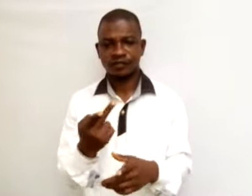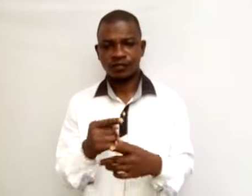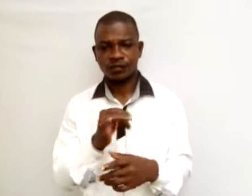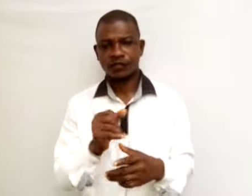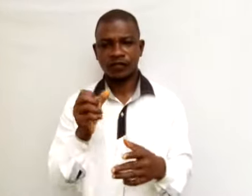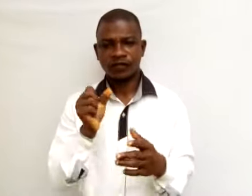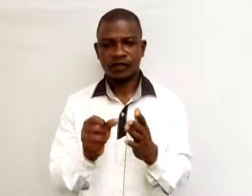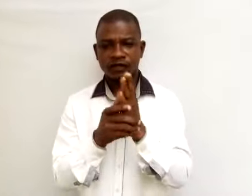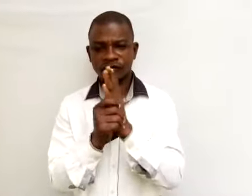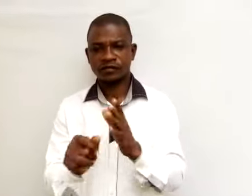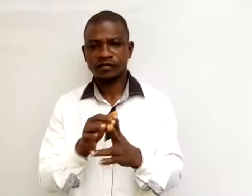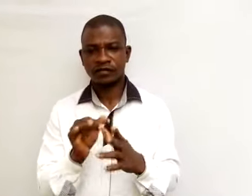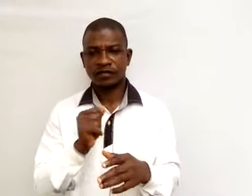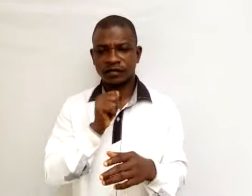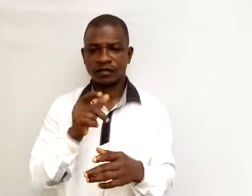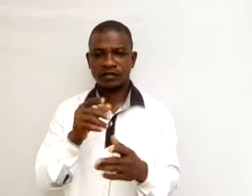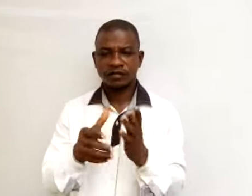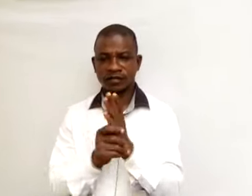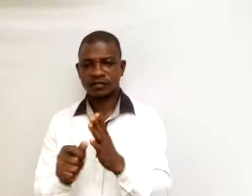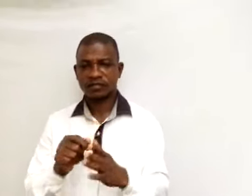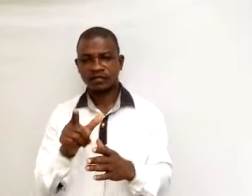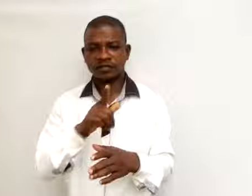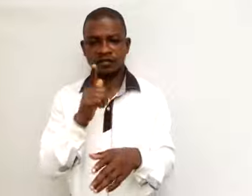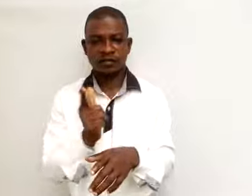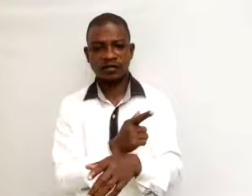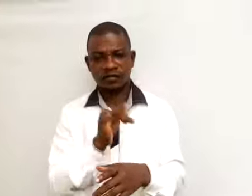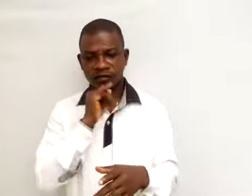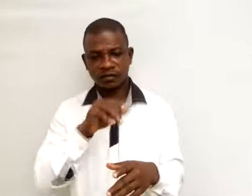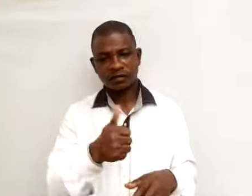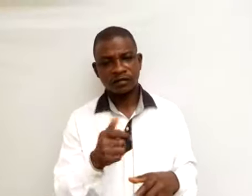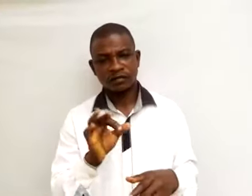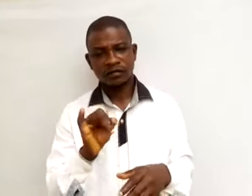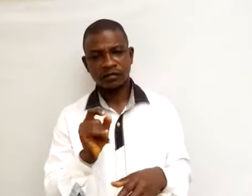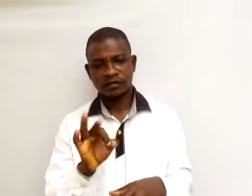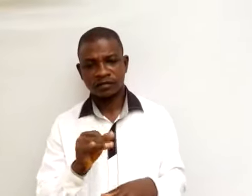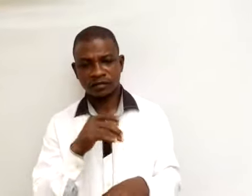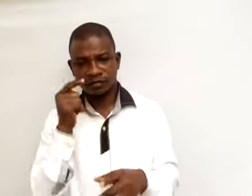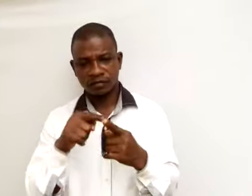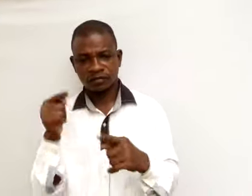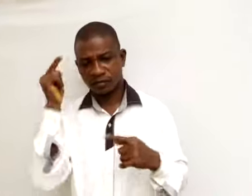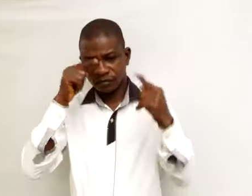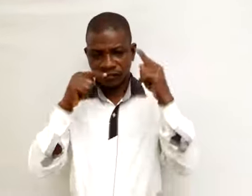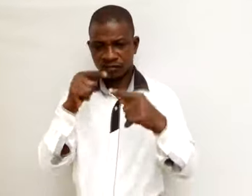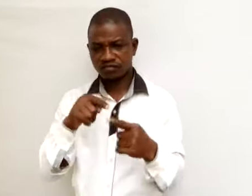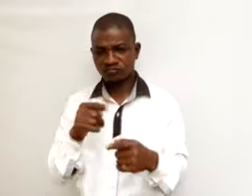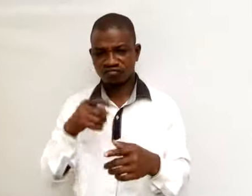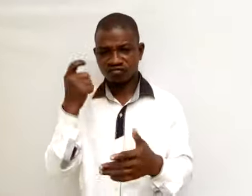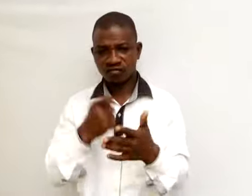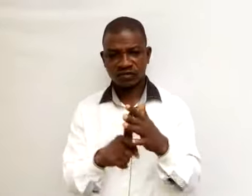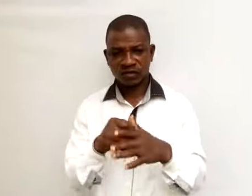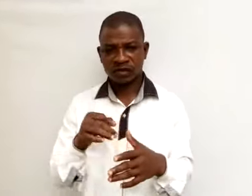and unskilled labor is another factor to be considered. The cost of labor is